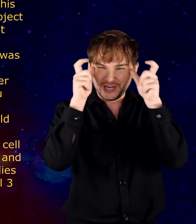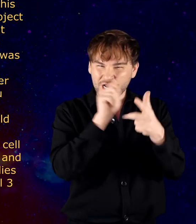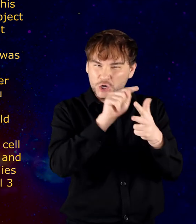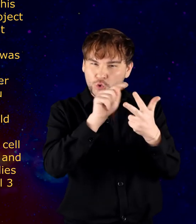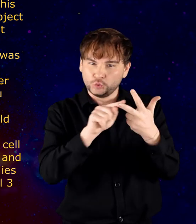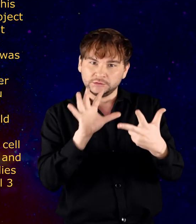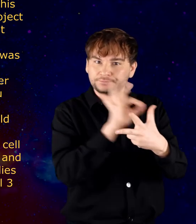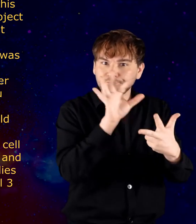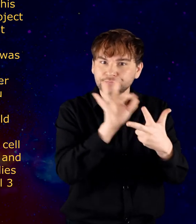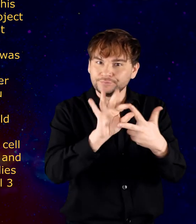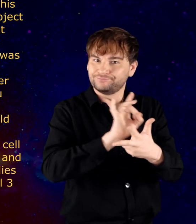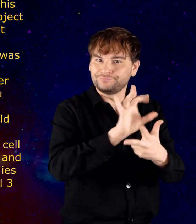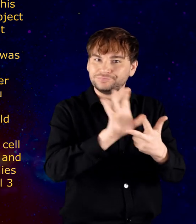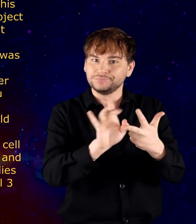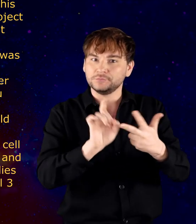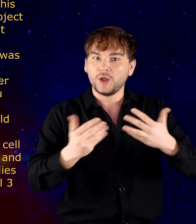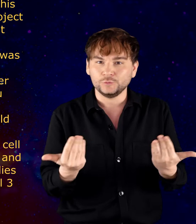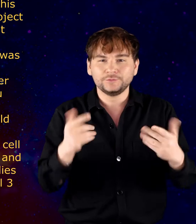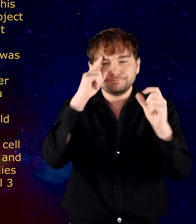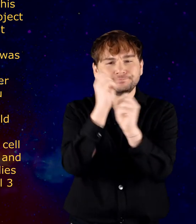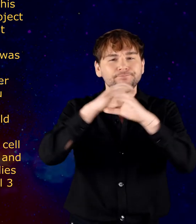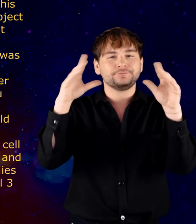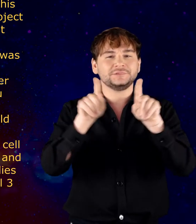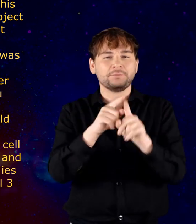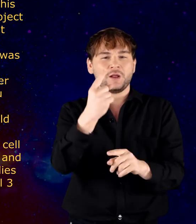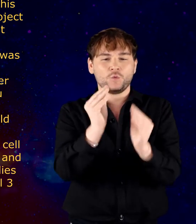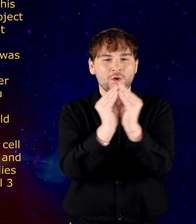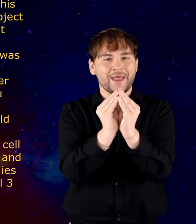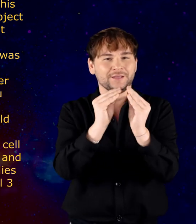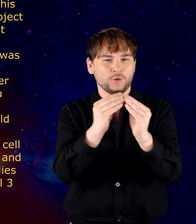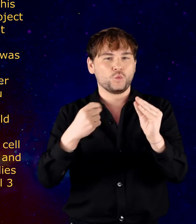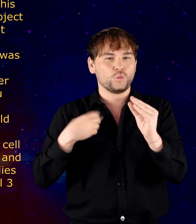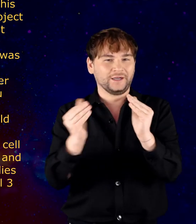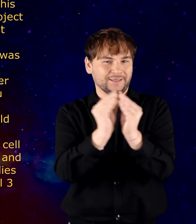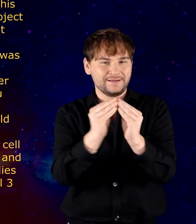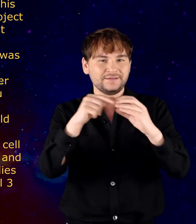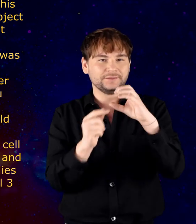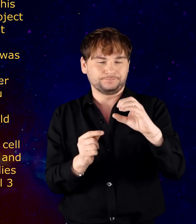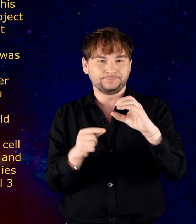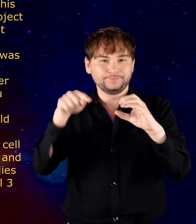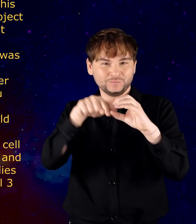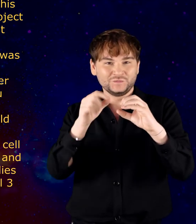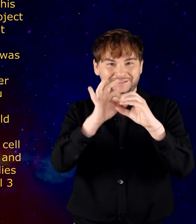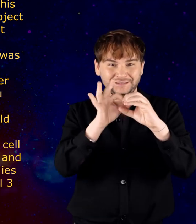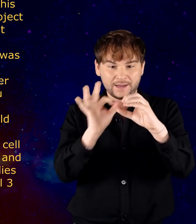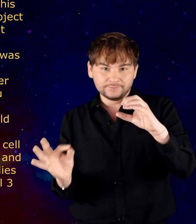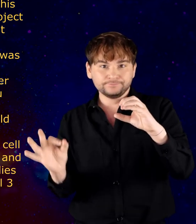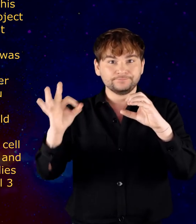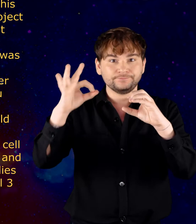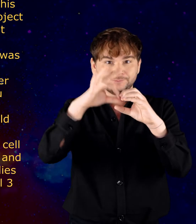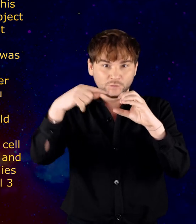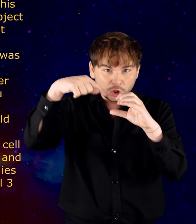the coronaviruses. And the idea was that they have in